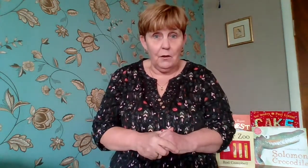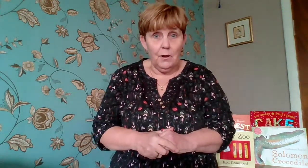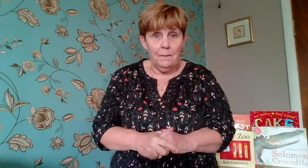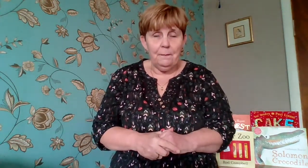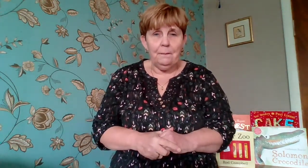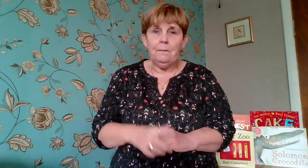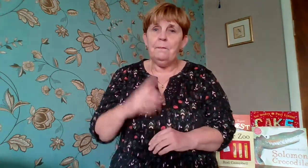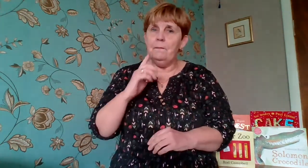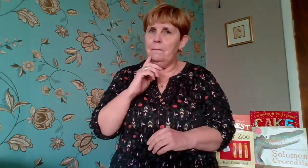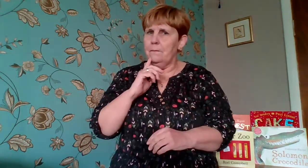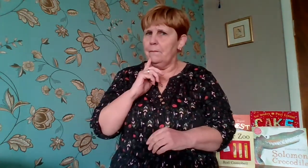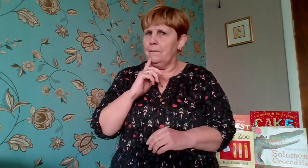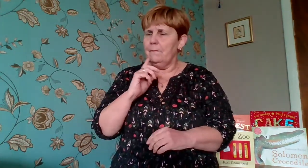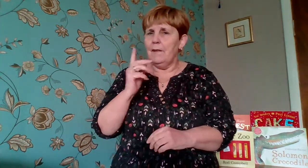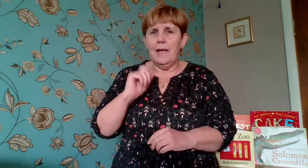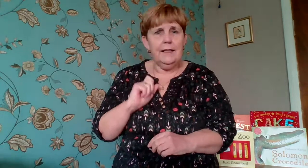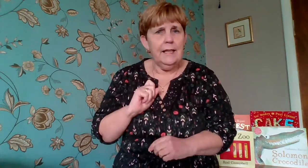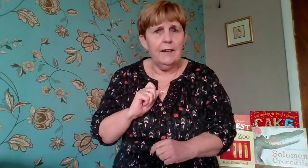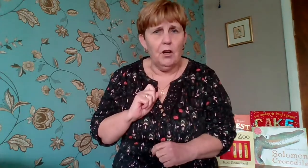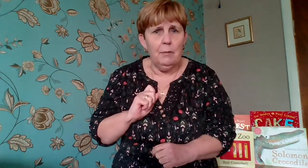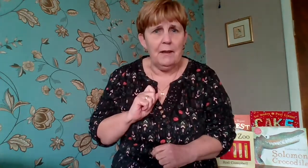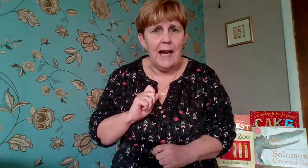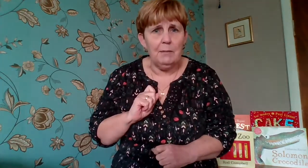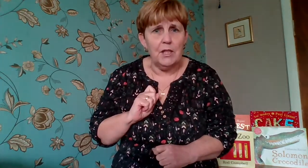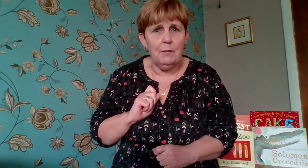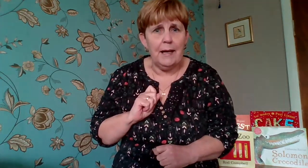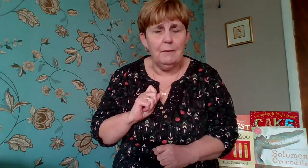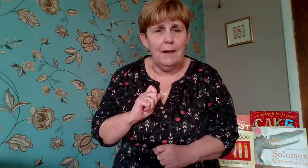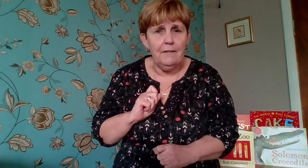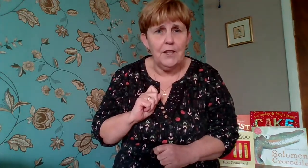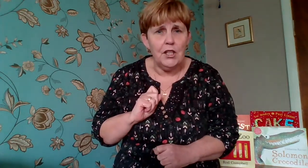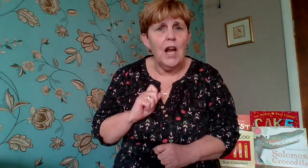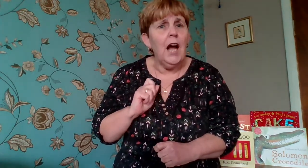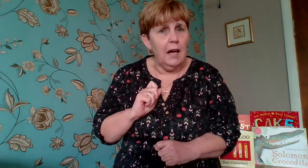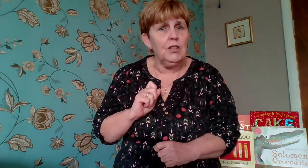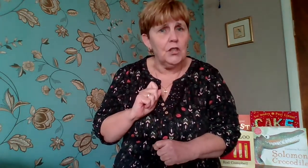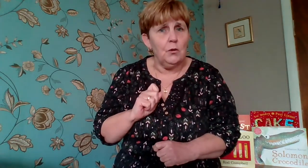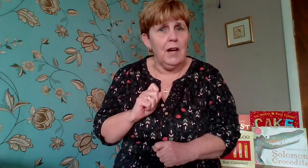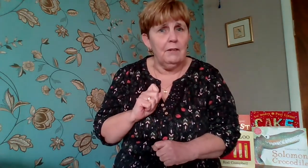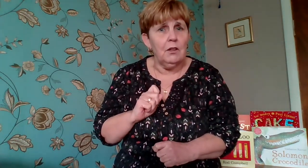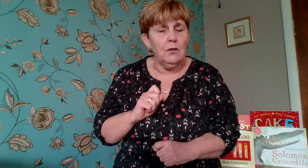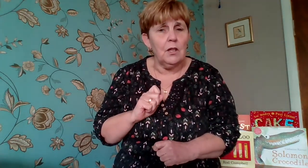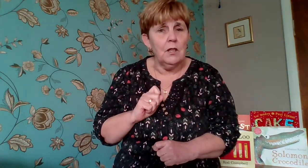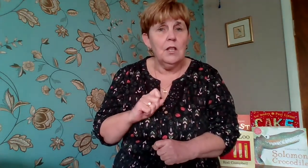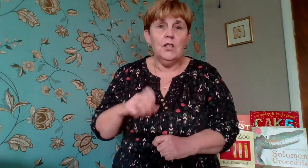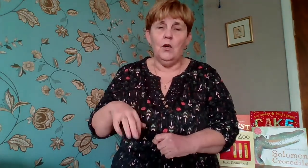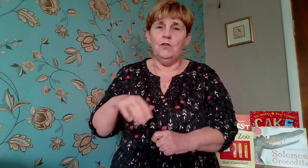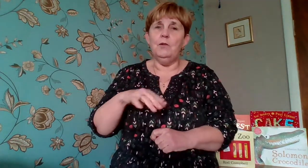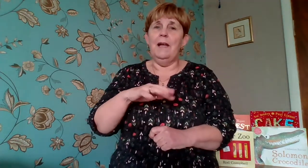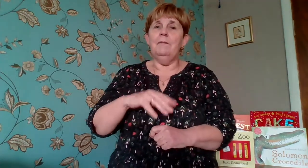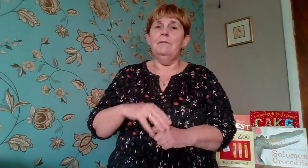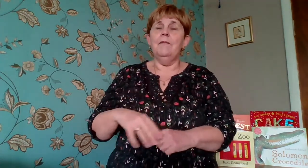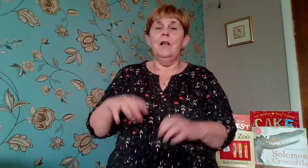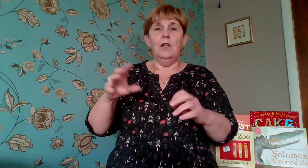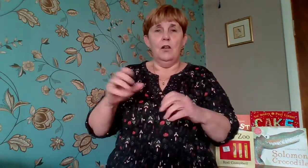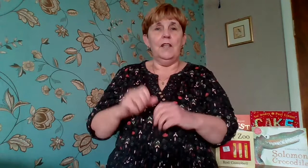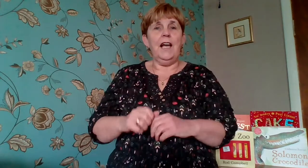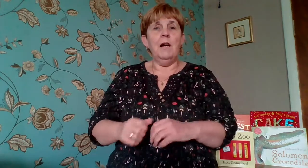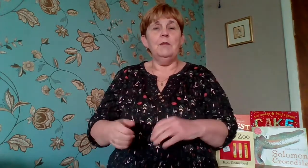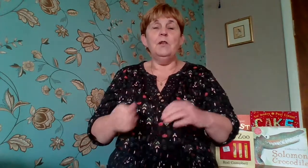thought, I think I've got a bit of cabbage at the back of my fridge. I'll just go and have a look. So off she went, got the cabbage,